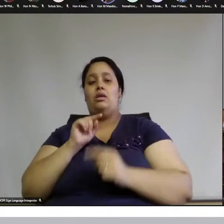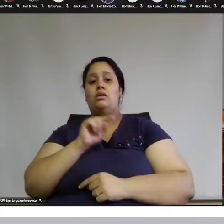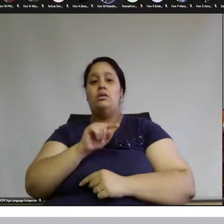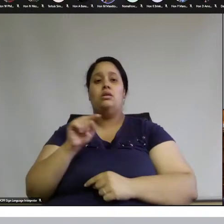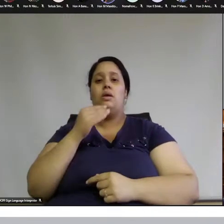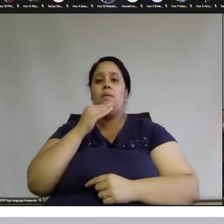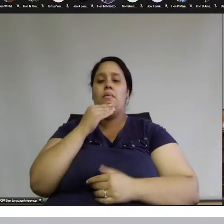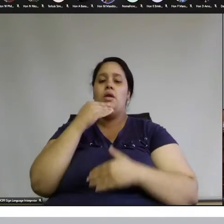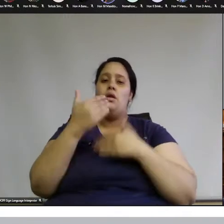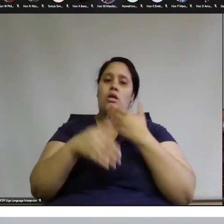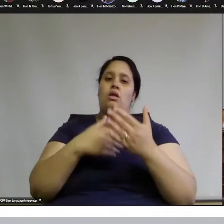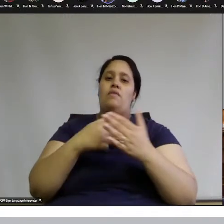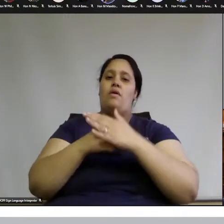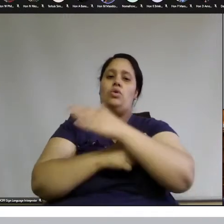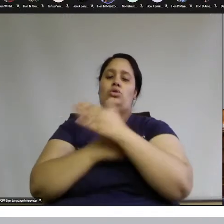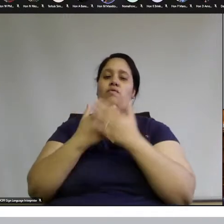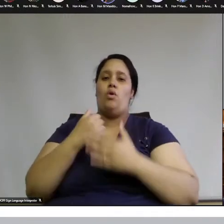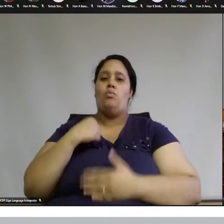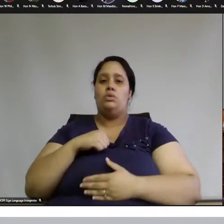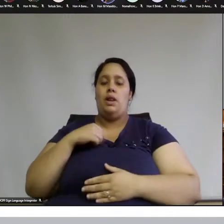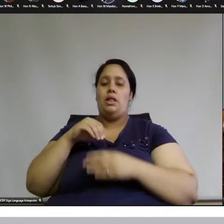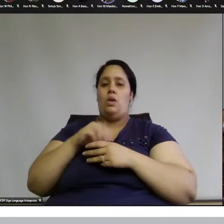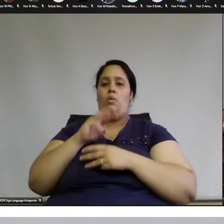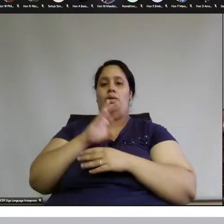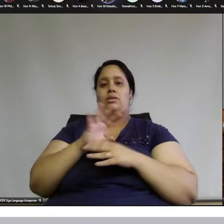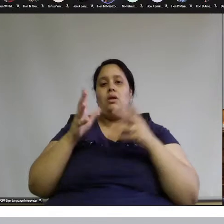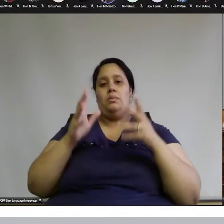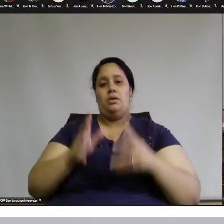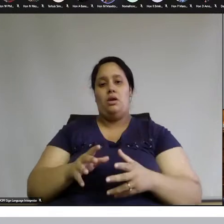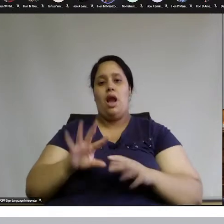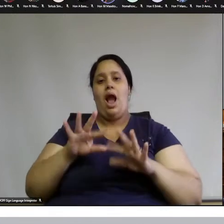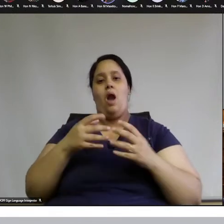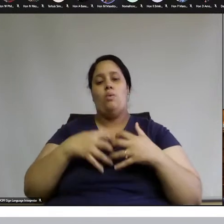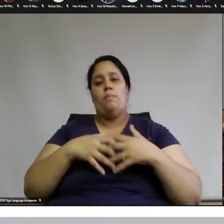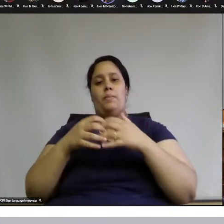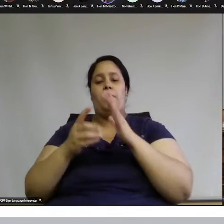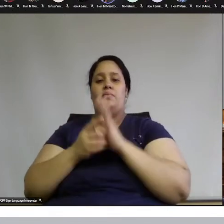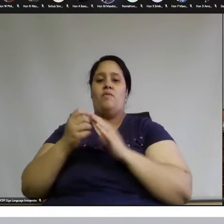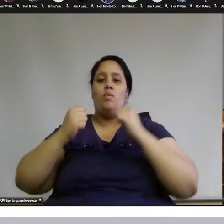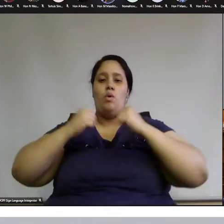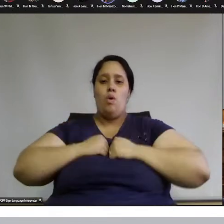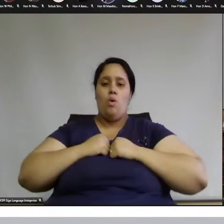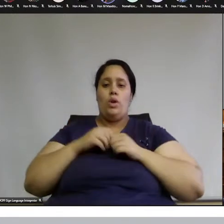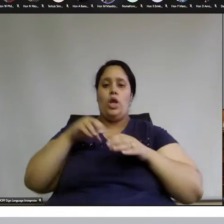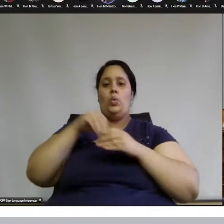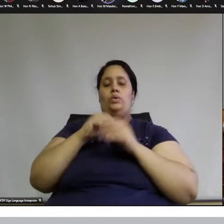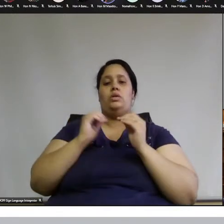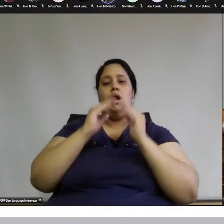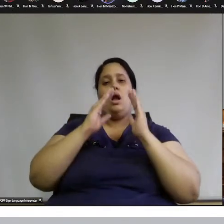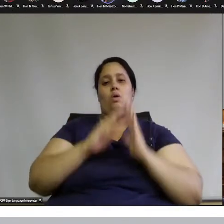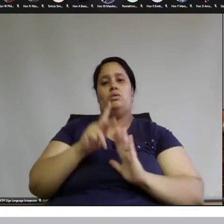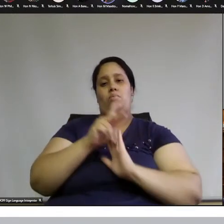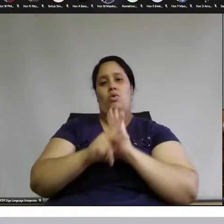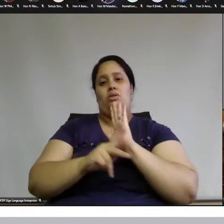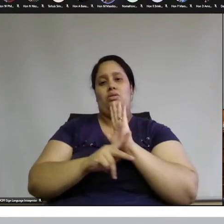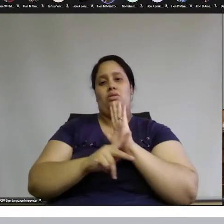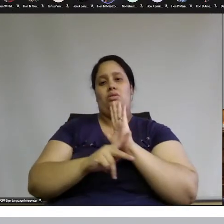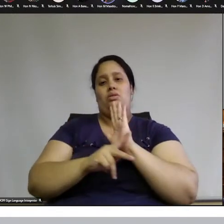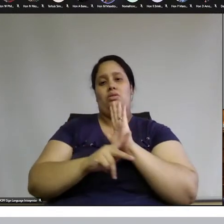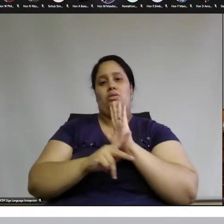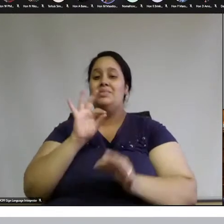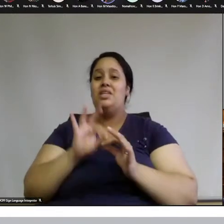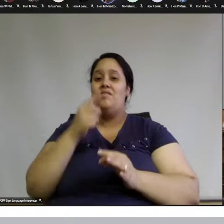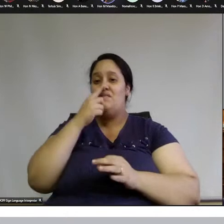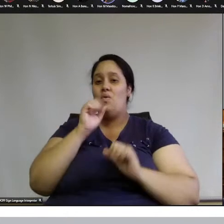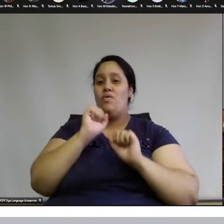the groundwork for municipalities in the Western Cape to develop their own inclusionary housing policies specific